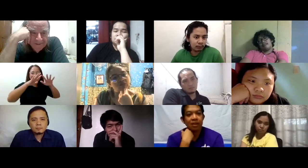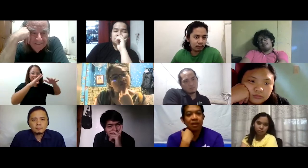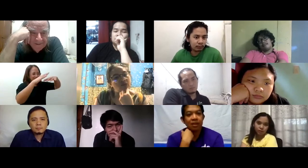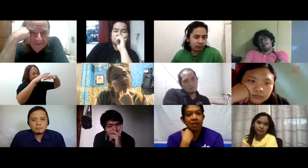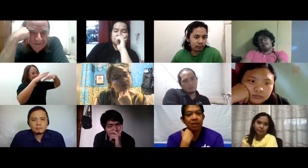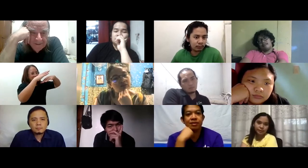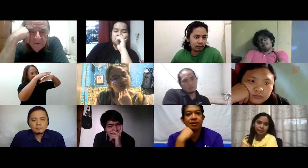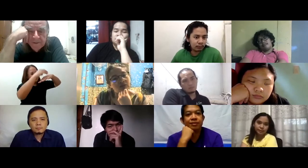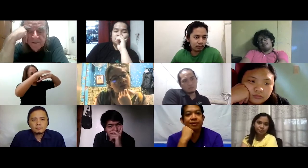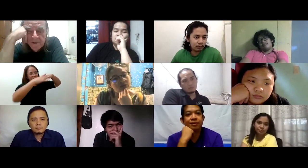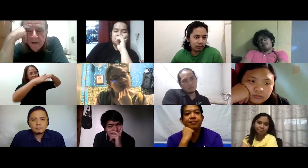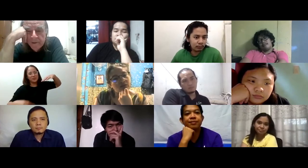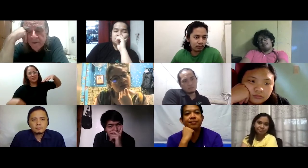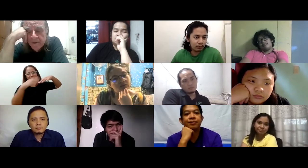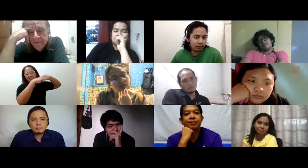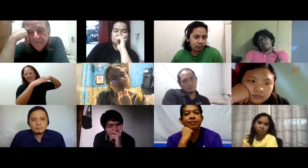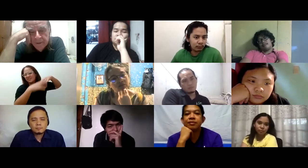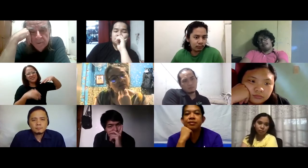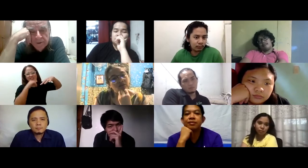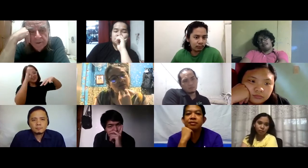So this is how you have to deal with criticism.